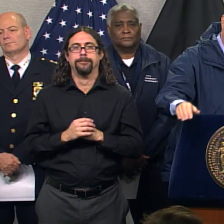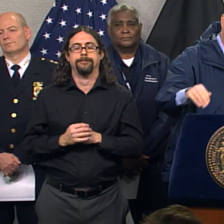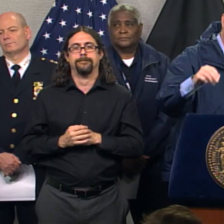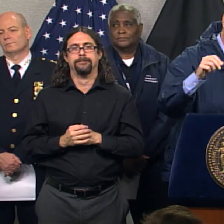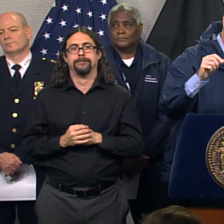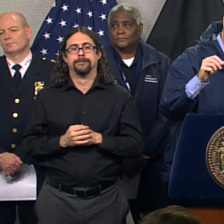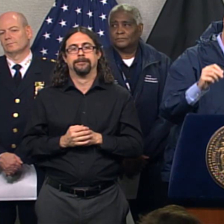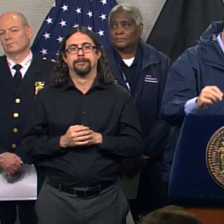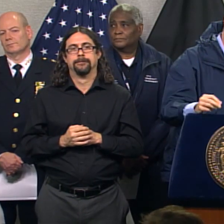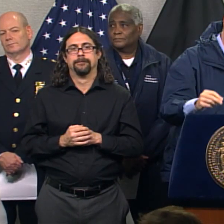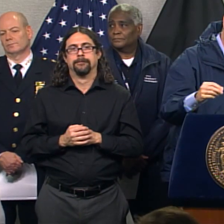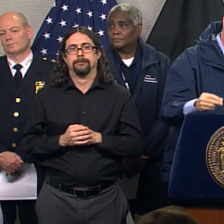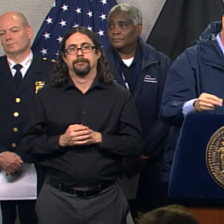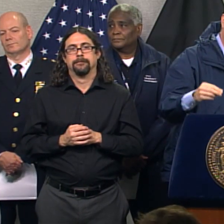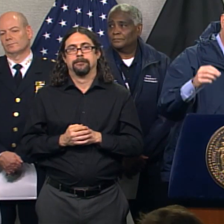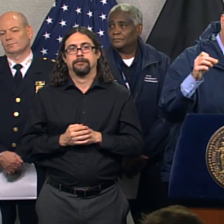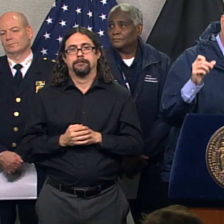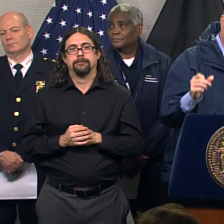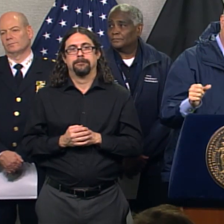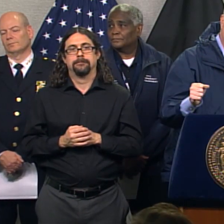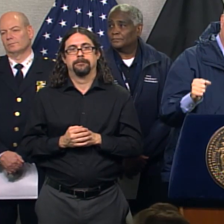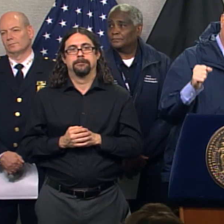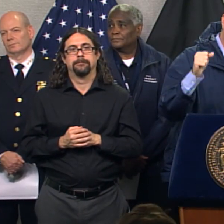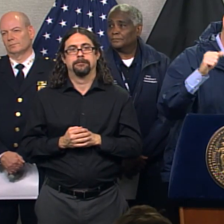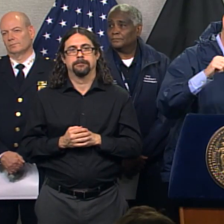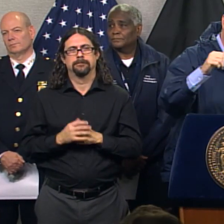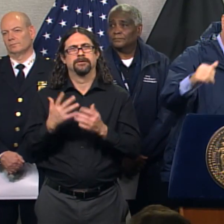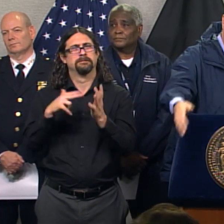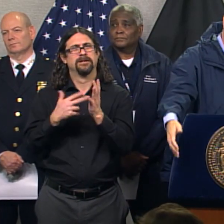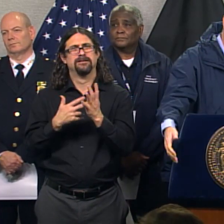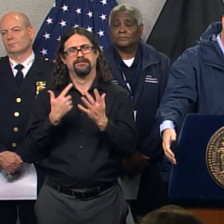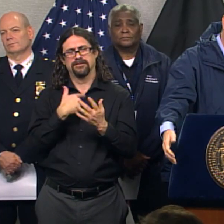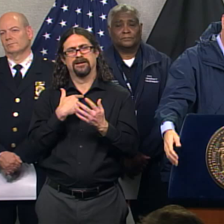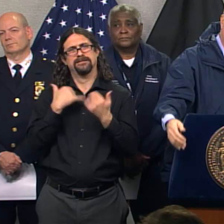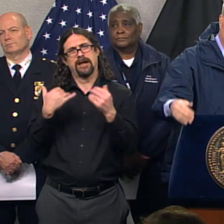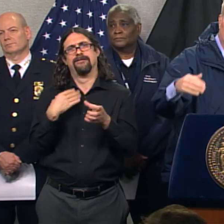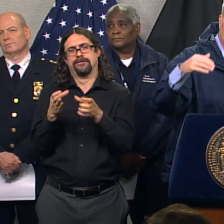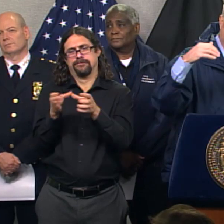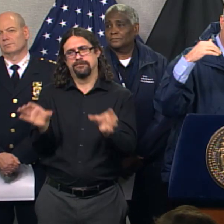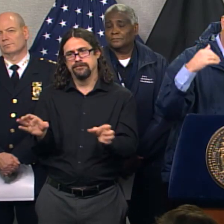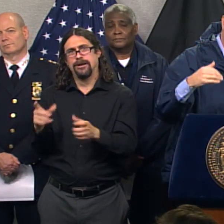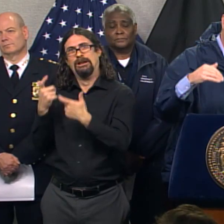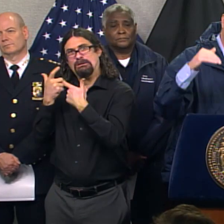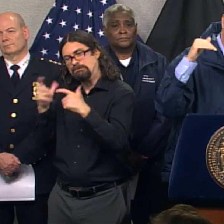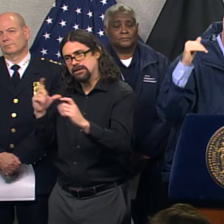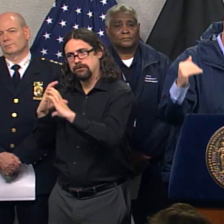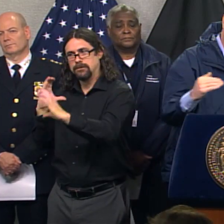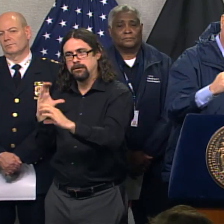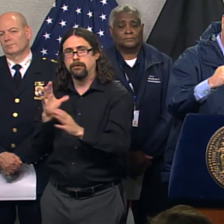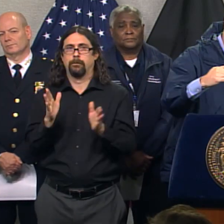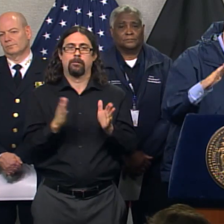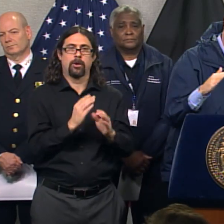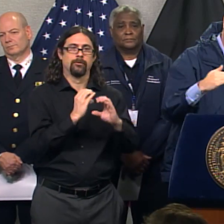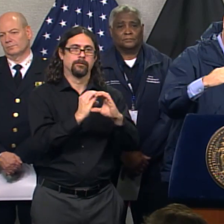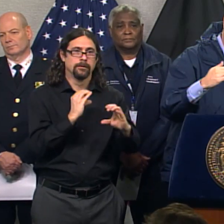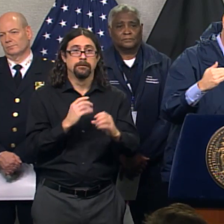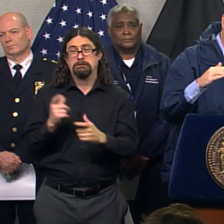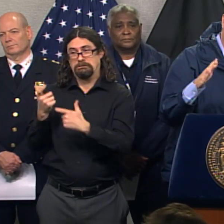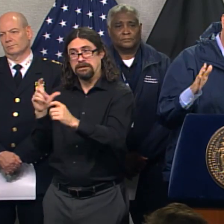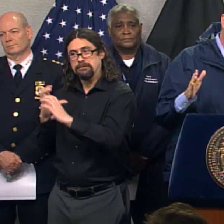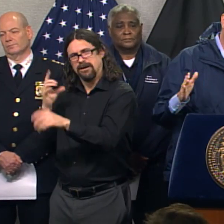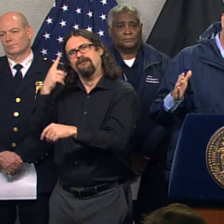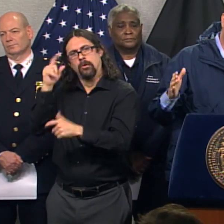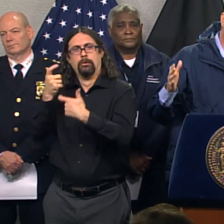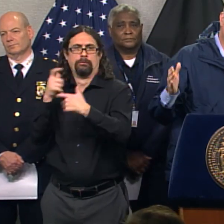bigger streets, but with the small streets, this is equipment that even if there's snow shoveled in the way or anything else, they can move around. They have the